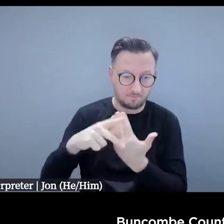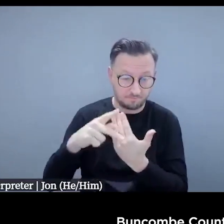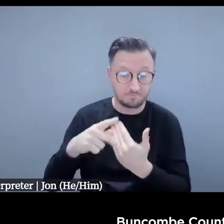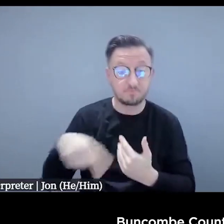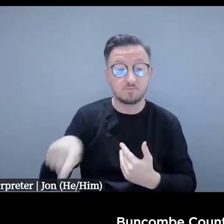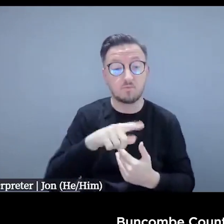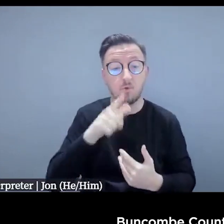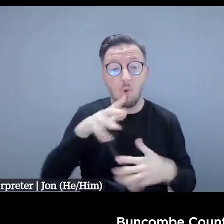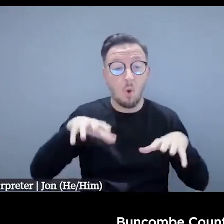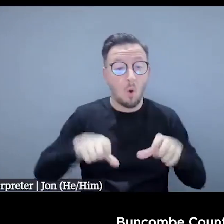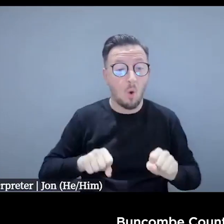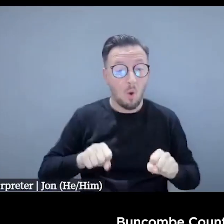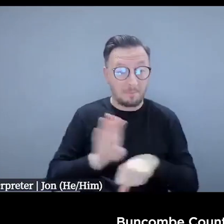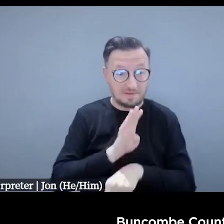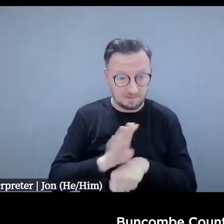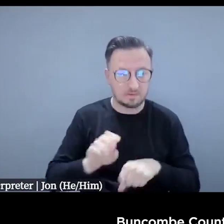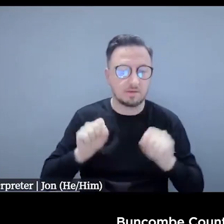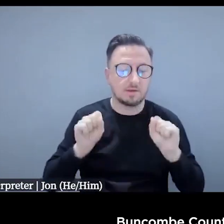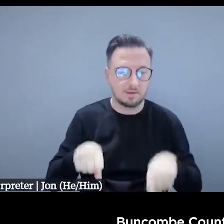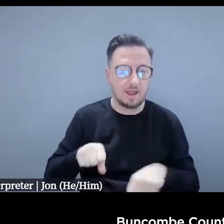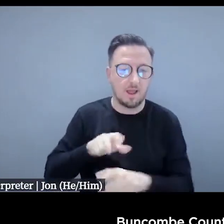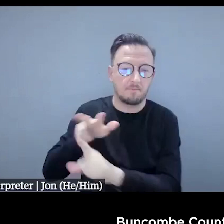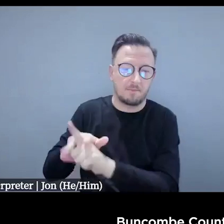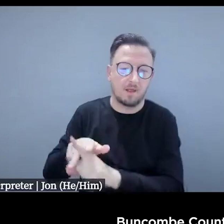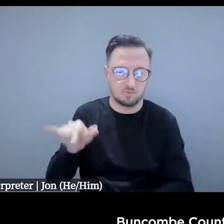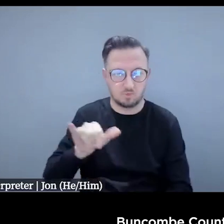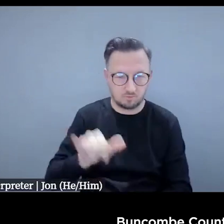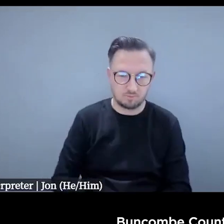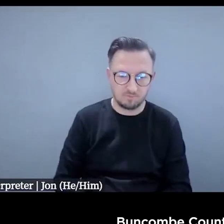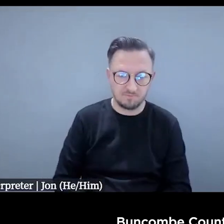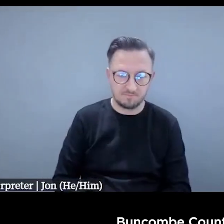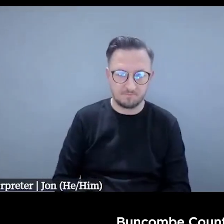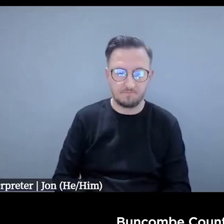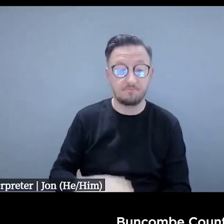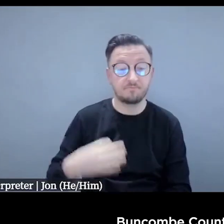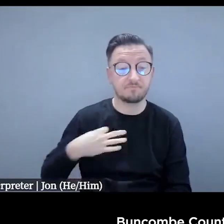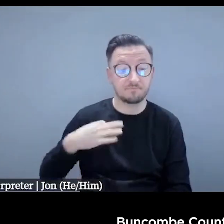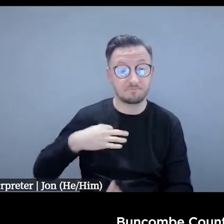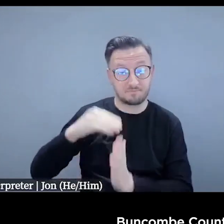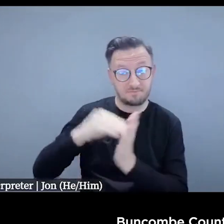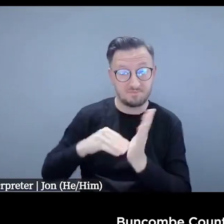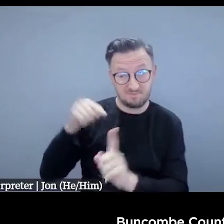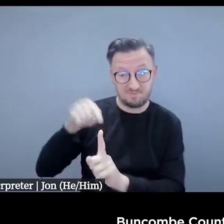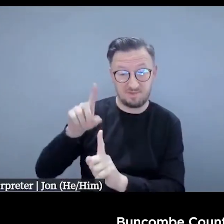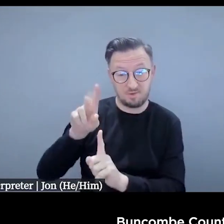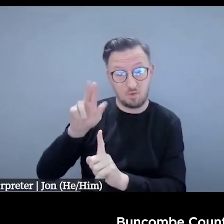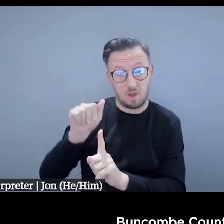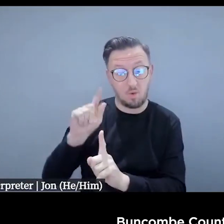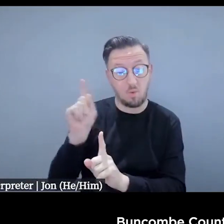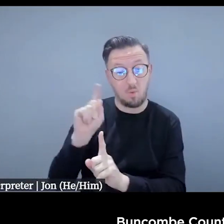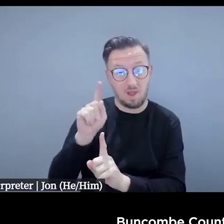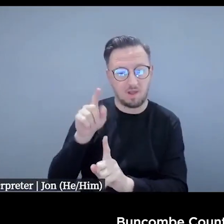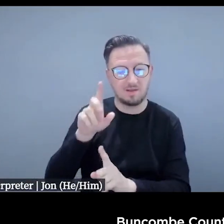by the storm may also apply for benefits. Applications for DUA can be filed at